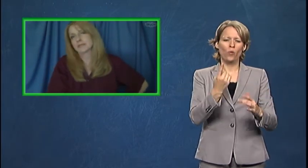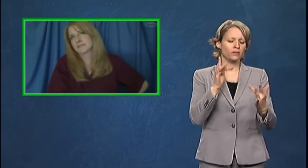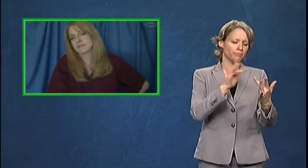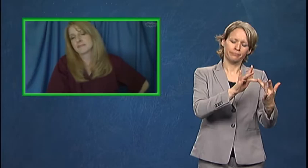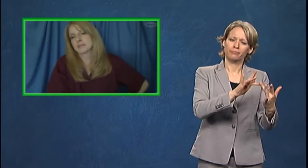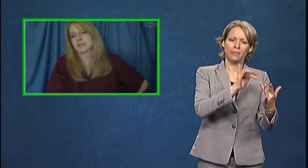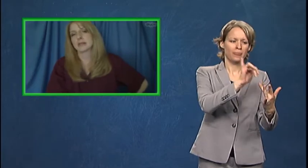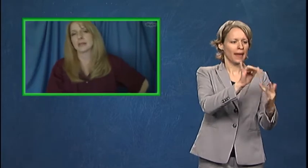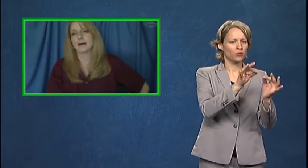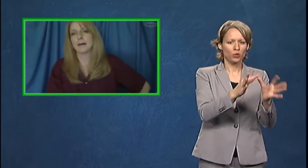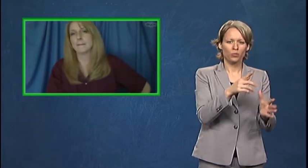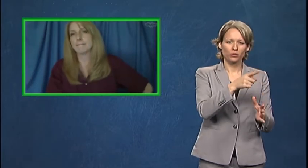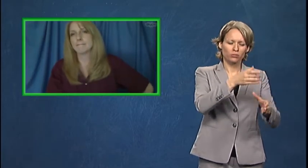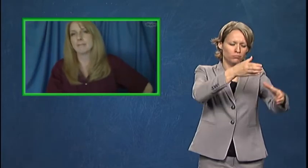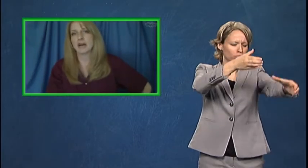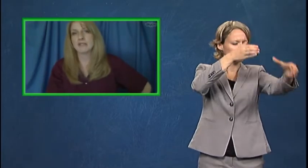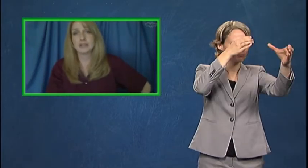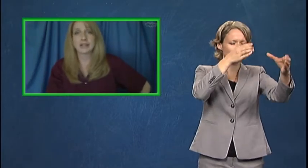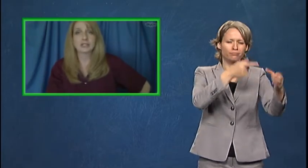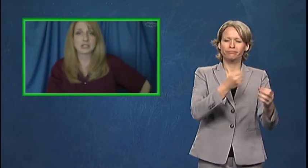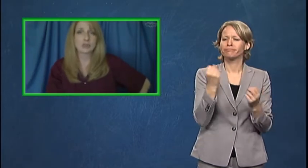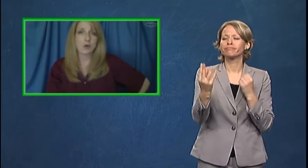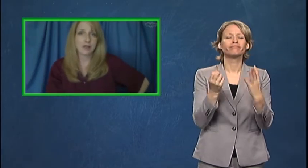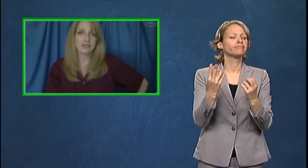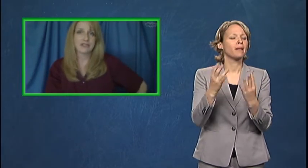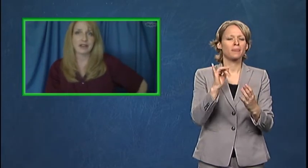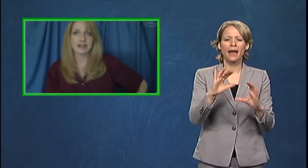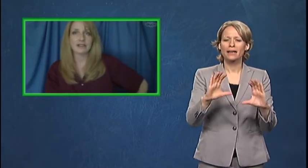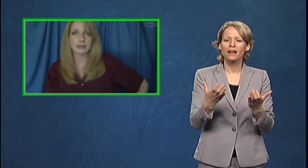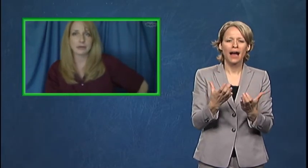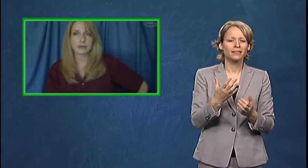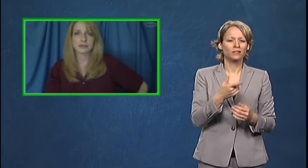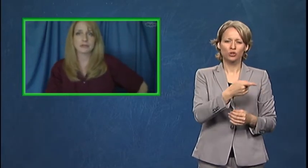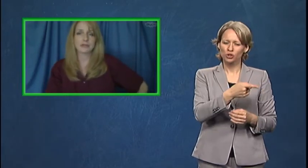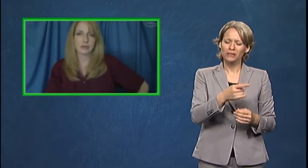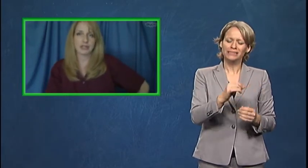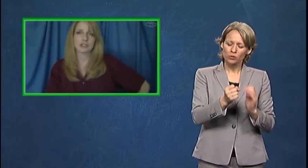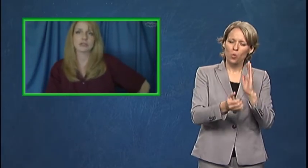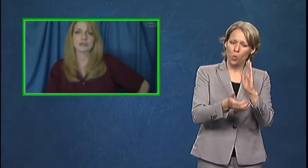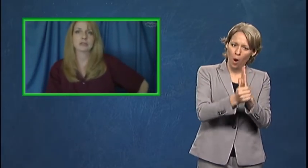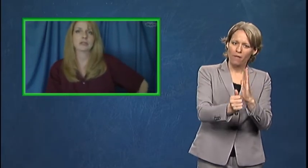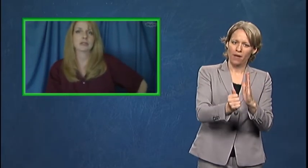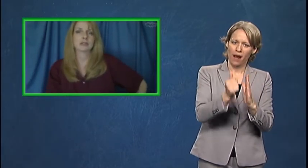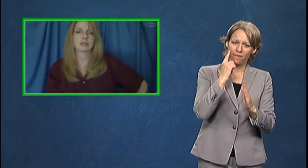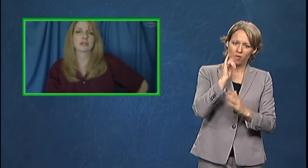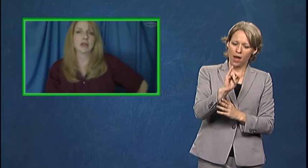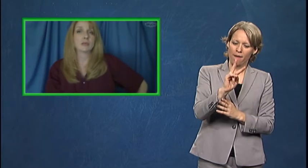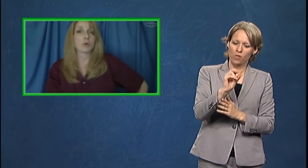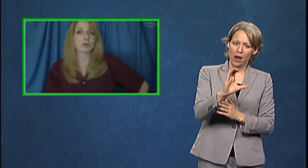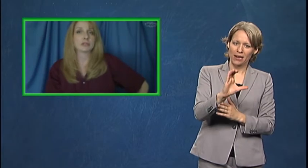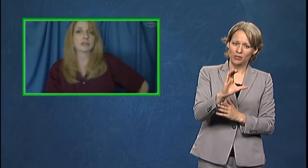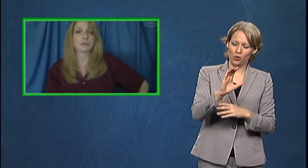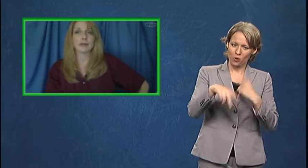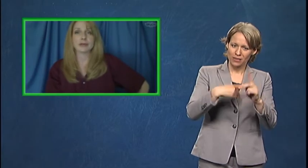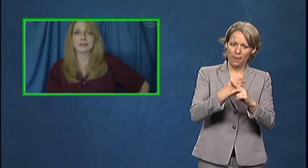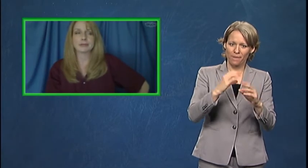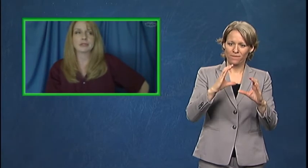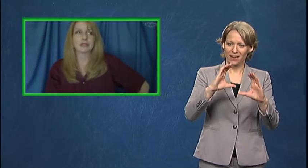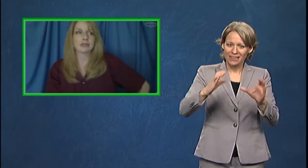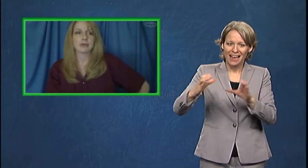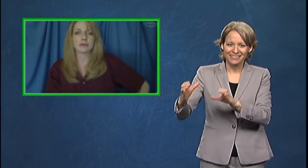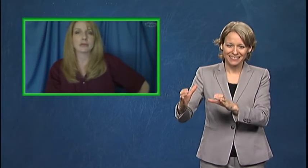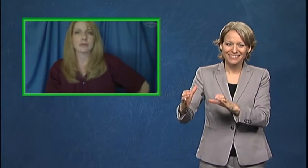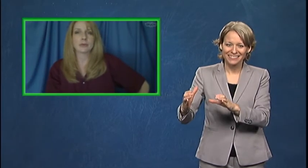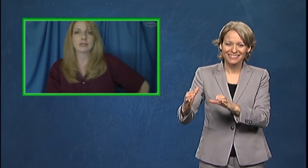students. I feel like she's qualified for those vocational type courses where